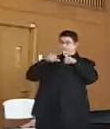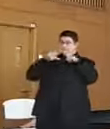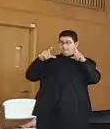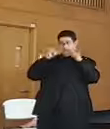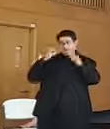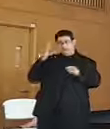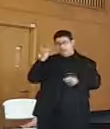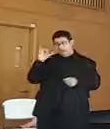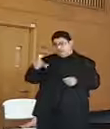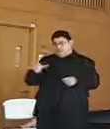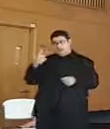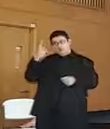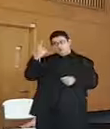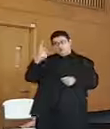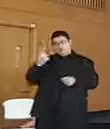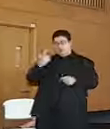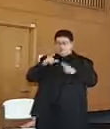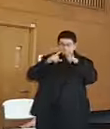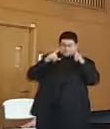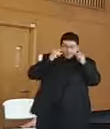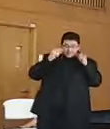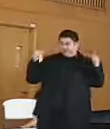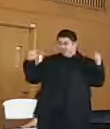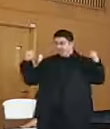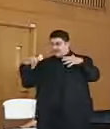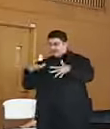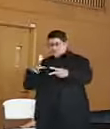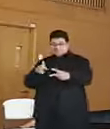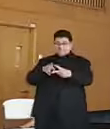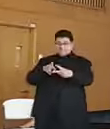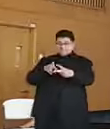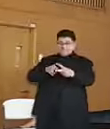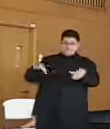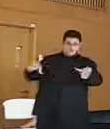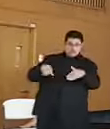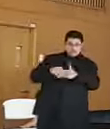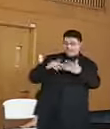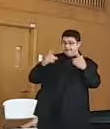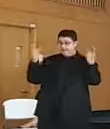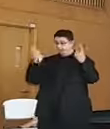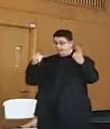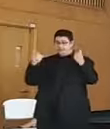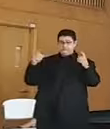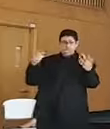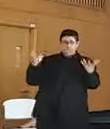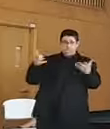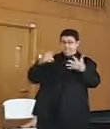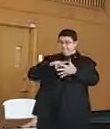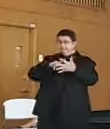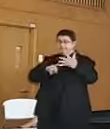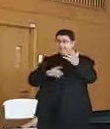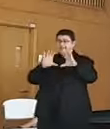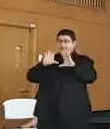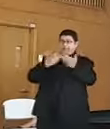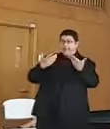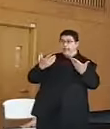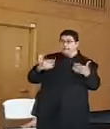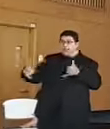reason masking and gatherings, weddings, anniversaries, celebrations, class